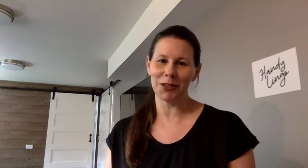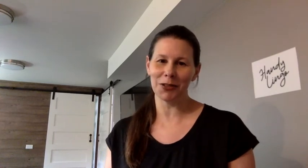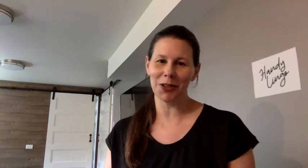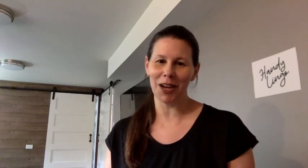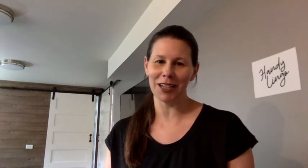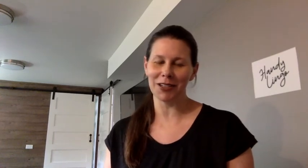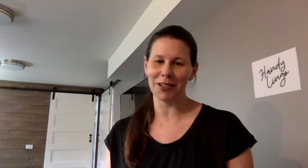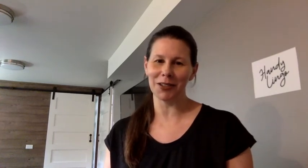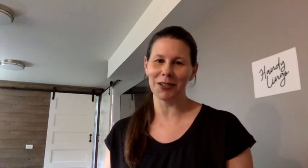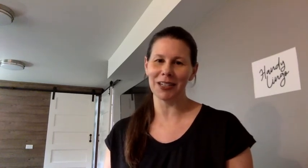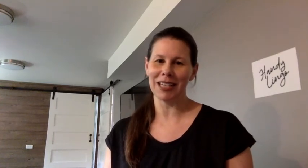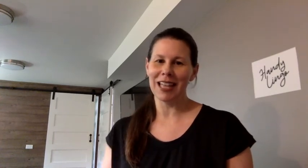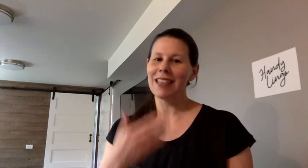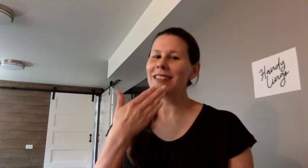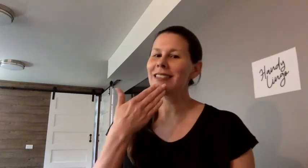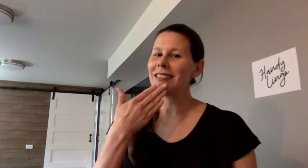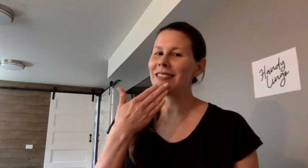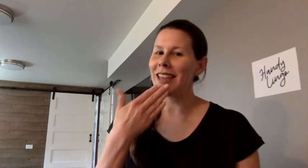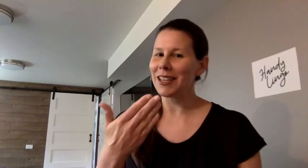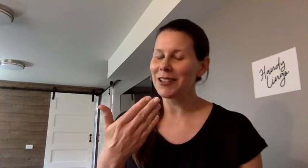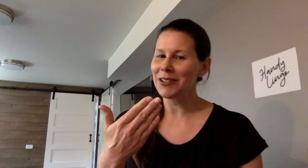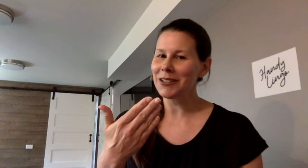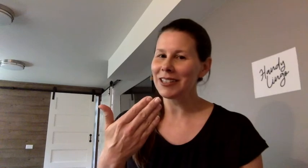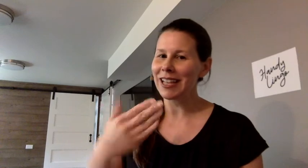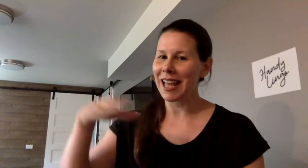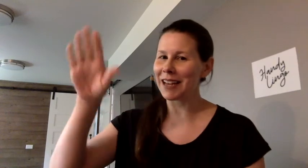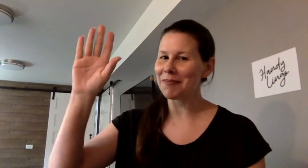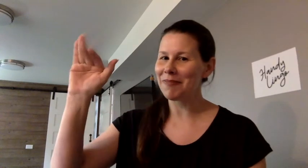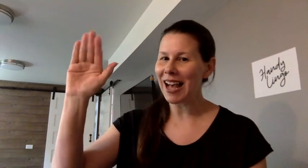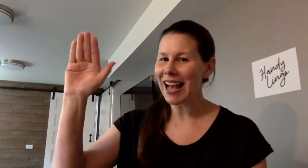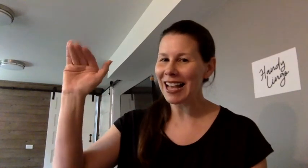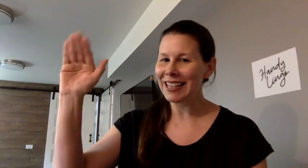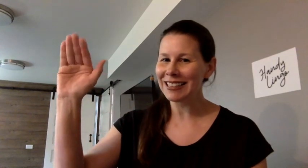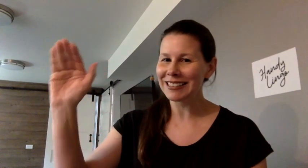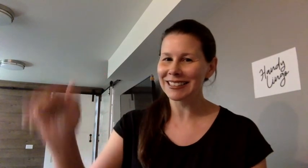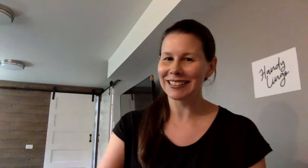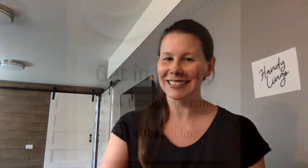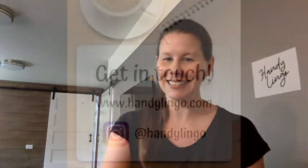to talking to you. Thank you, and bye.